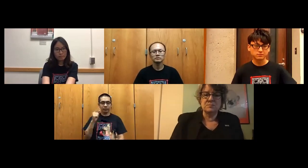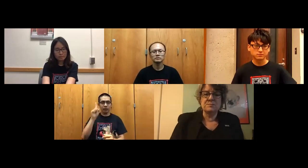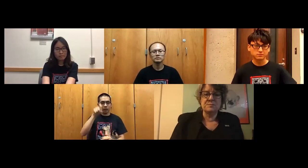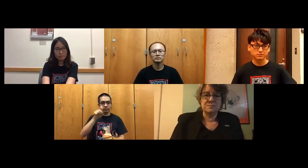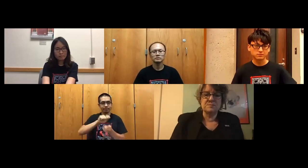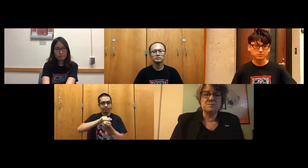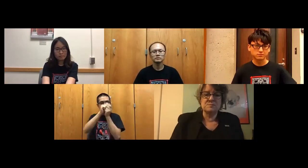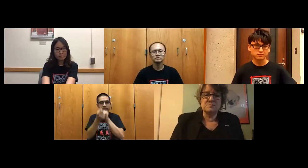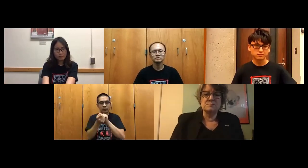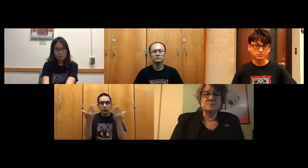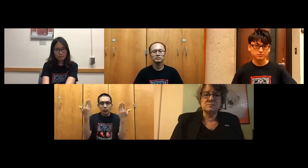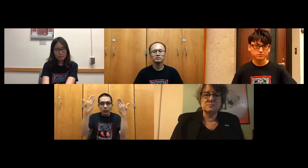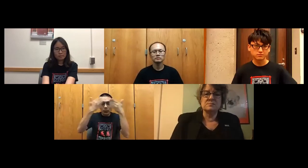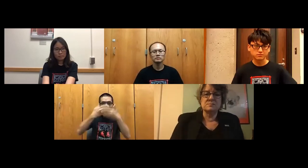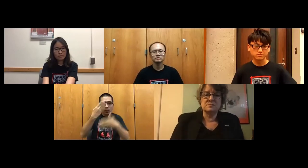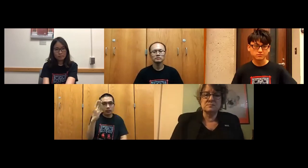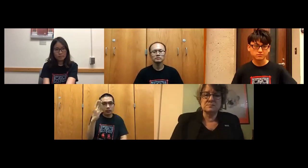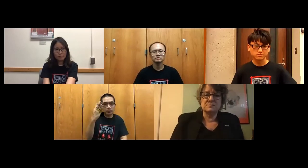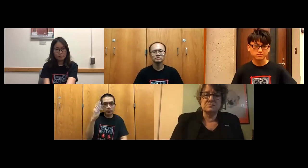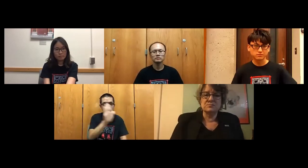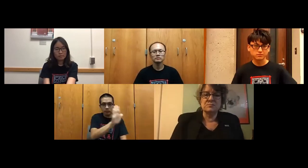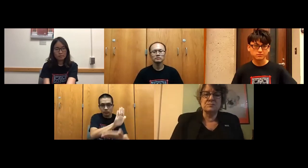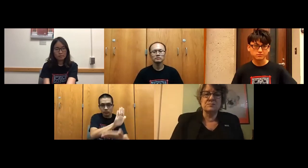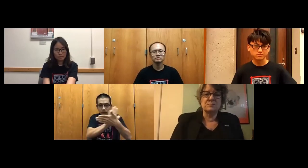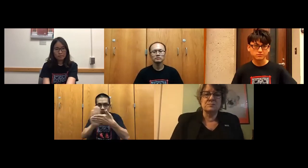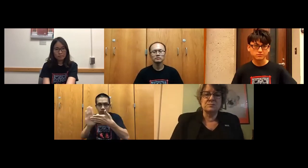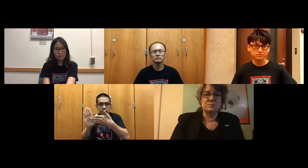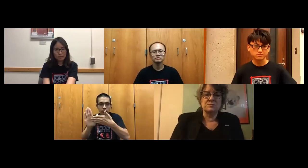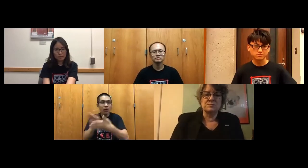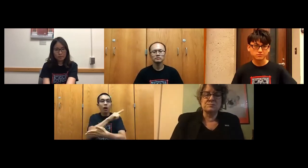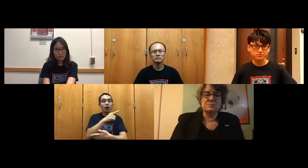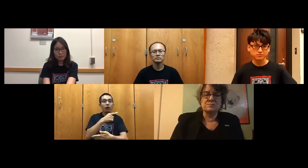bright, that the background needs to be changed to a dark blue.